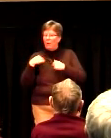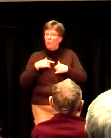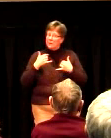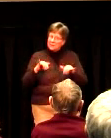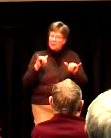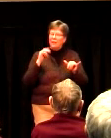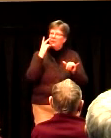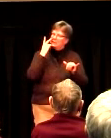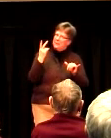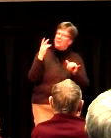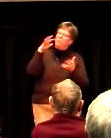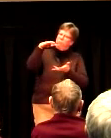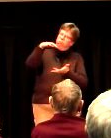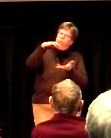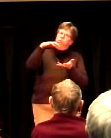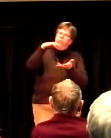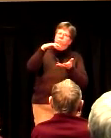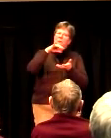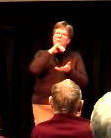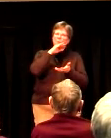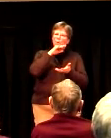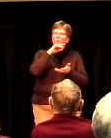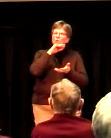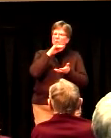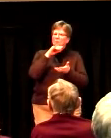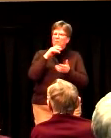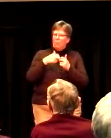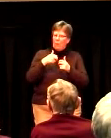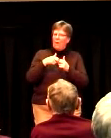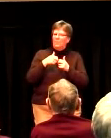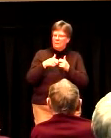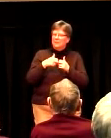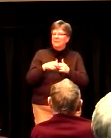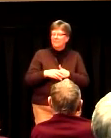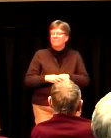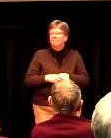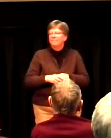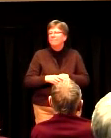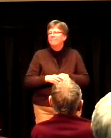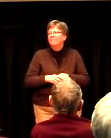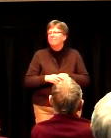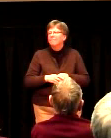still seeing that kind of, those kinds of pollution problems and trying to address them.